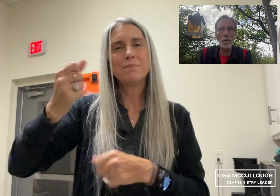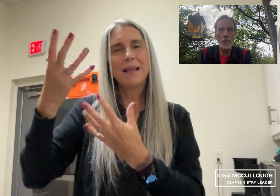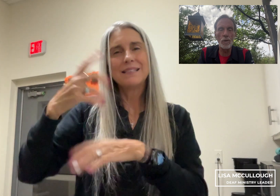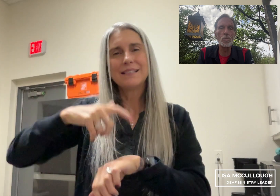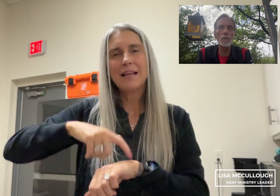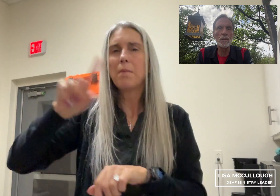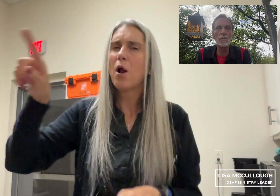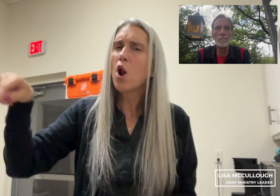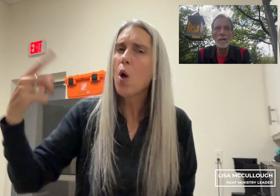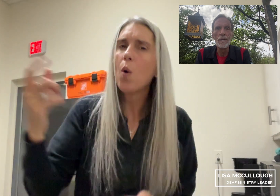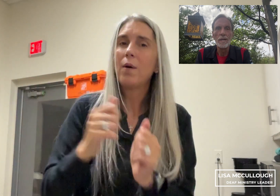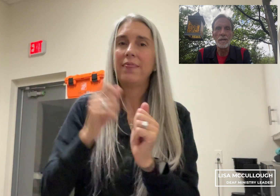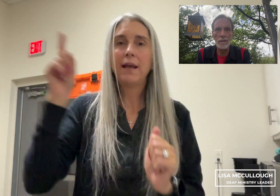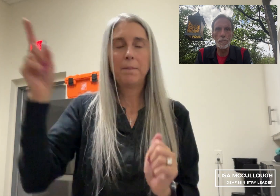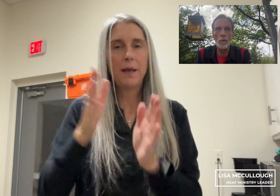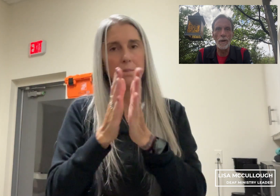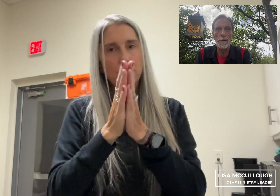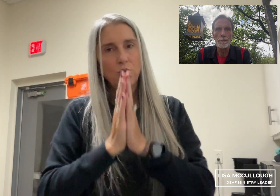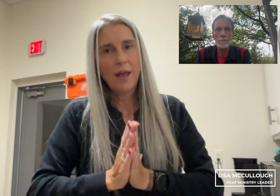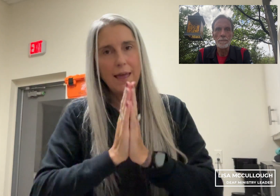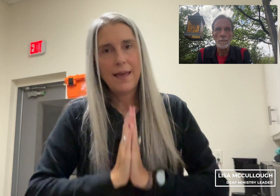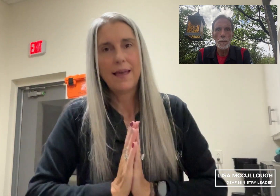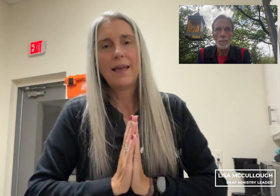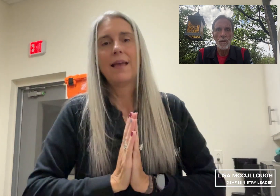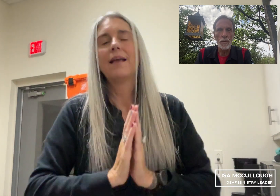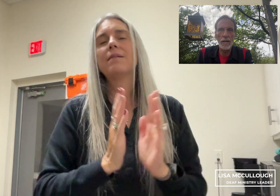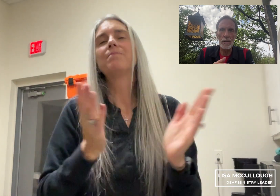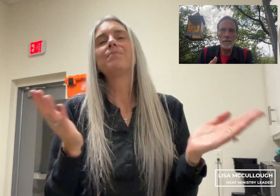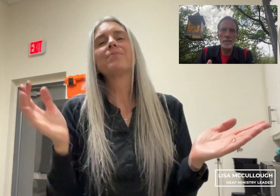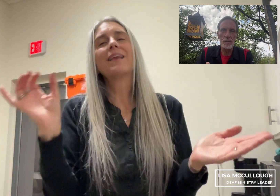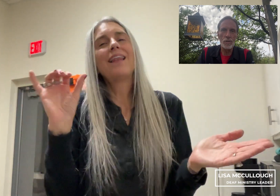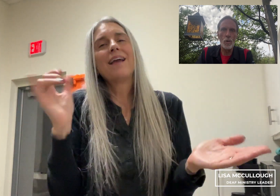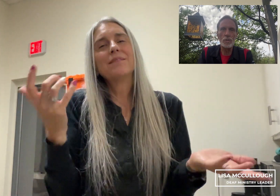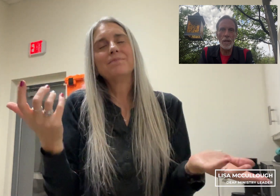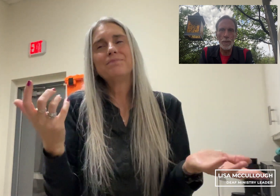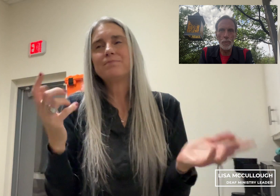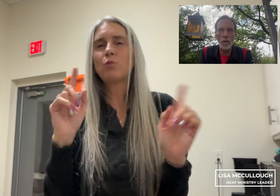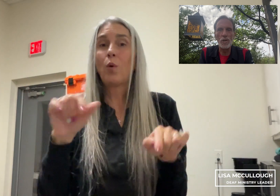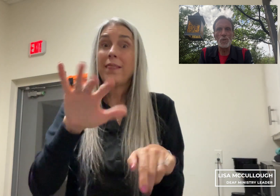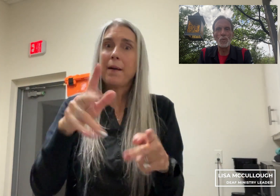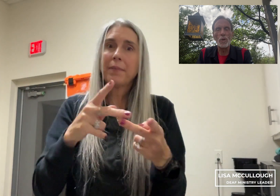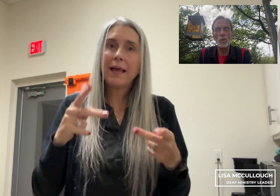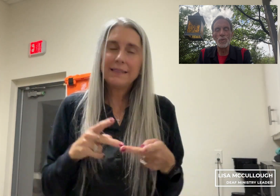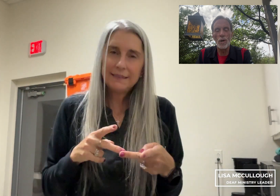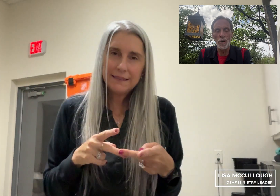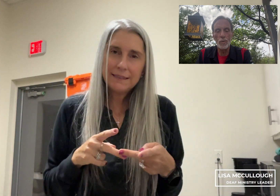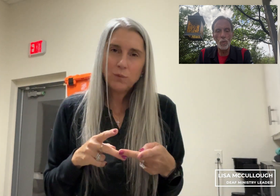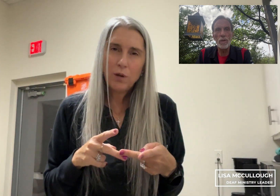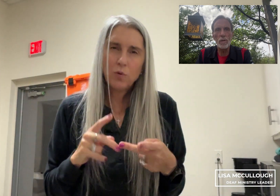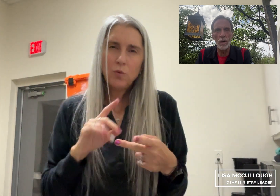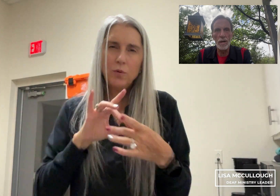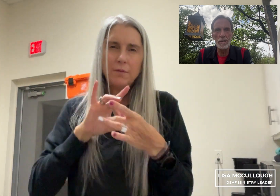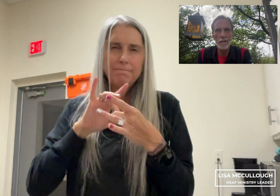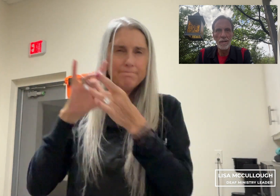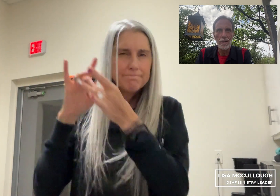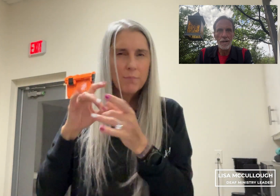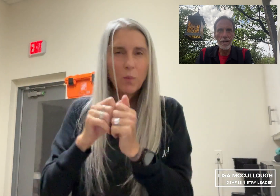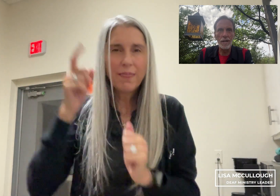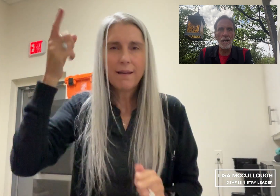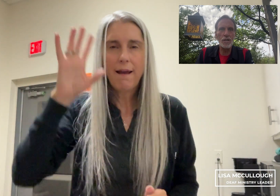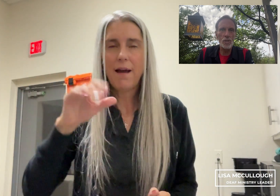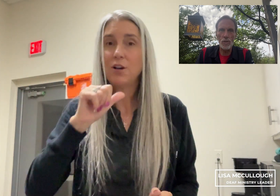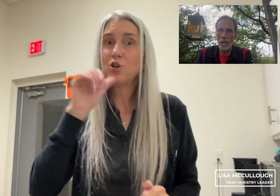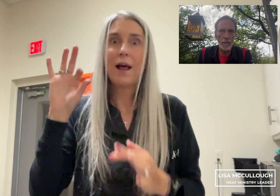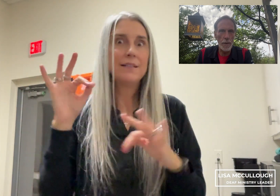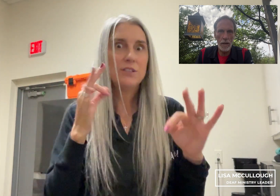time alone with him in prayer. Like, go to that place where you are with God